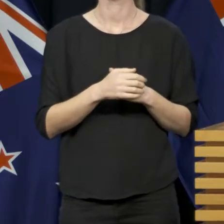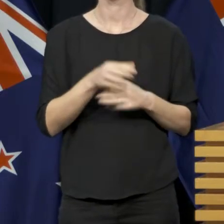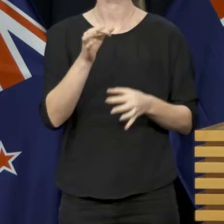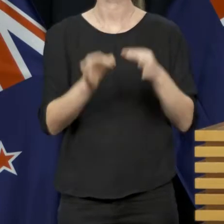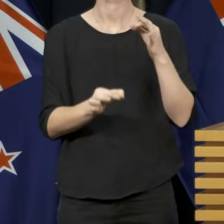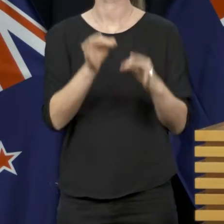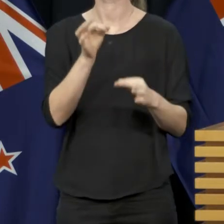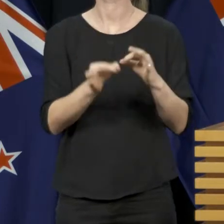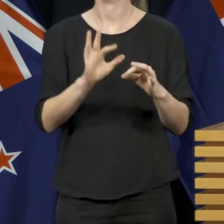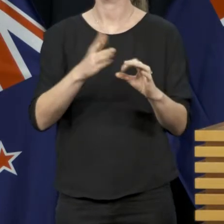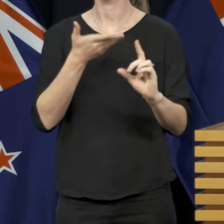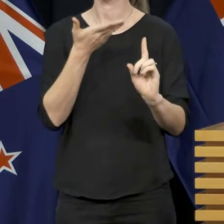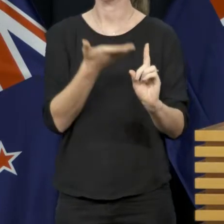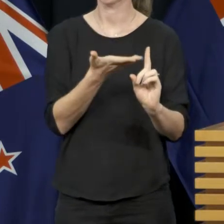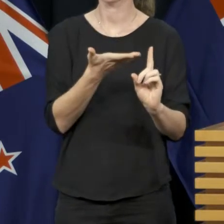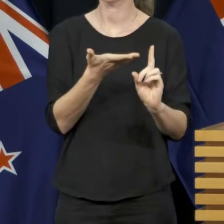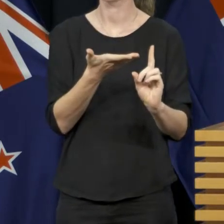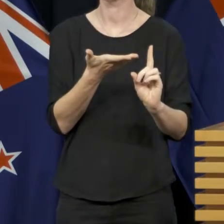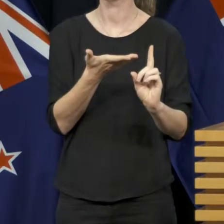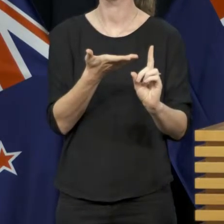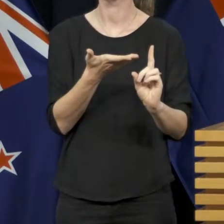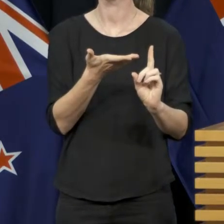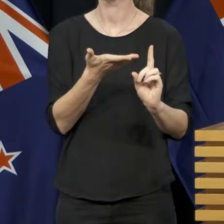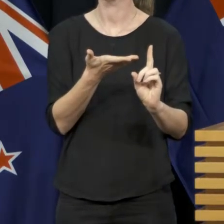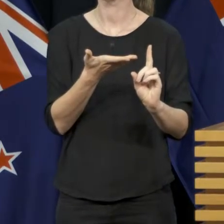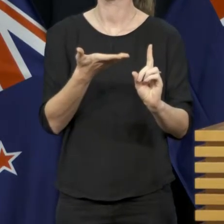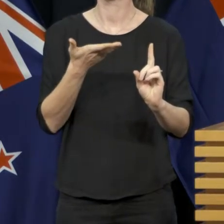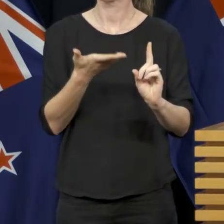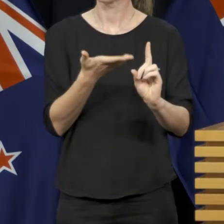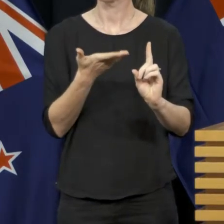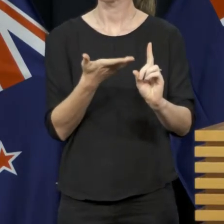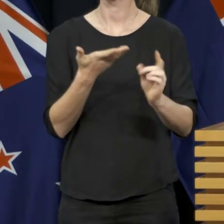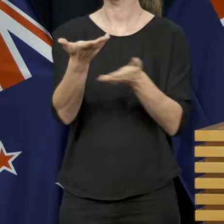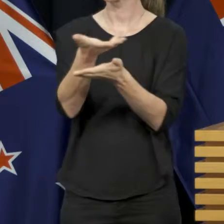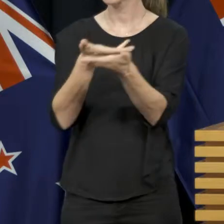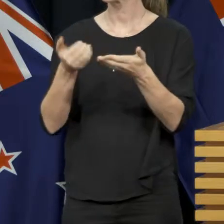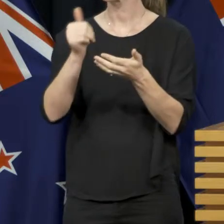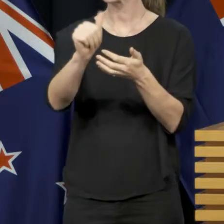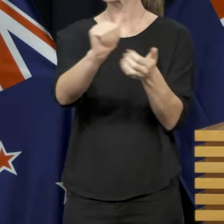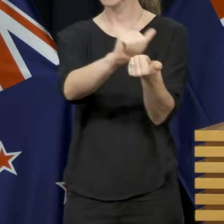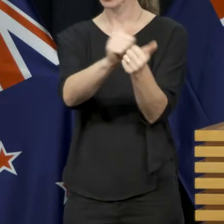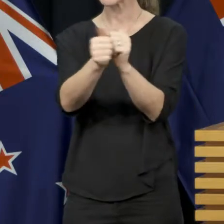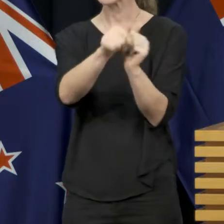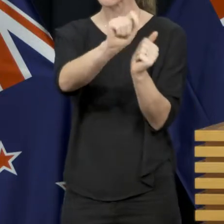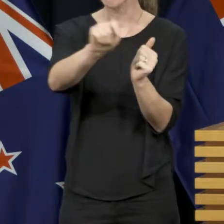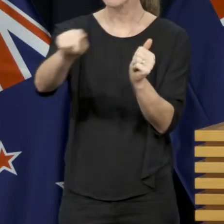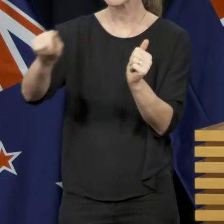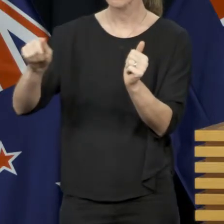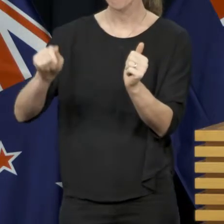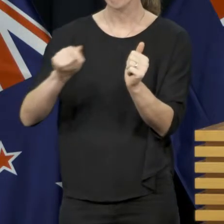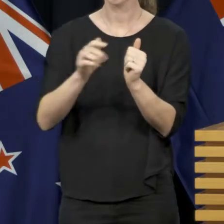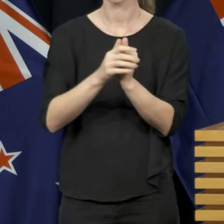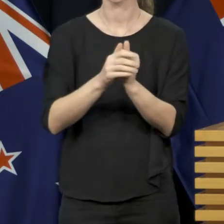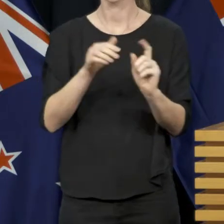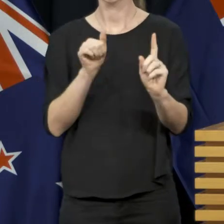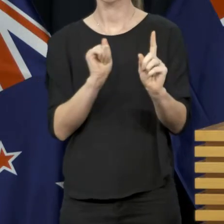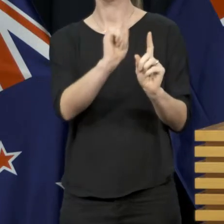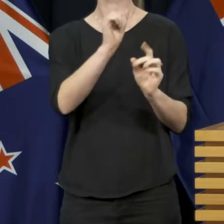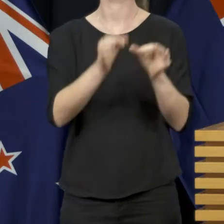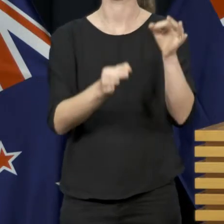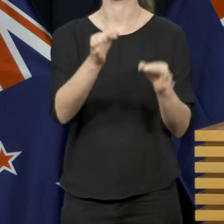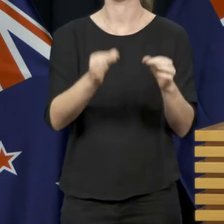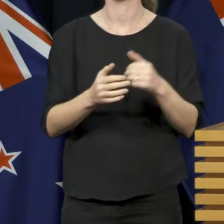Dr. Clark. You know, I'm sure that he, of course, has conversations with colleagues and others and so on, but ultimately it was his call and